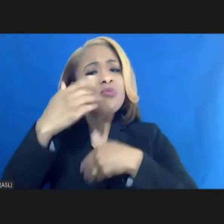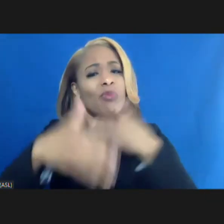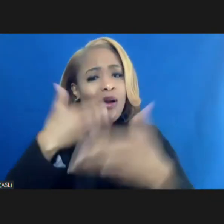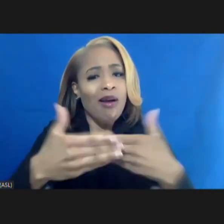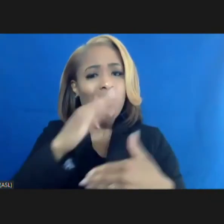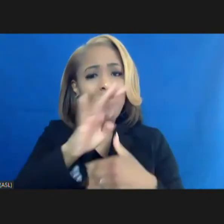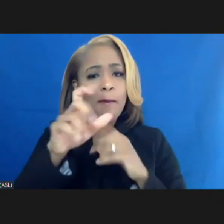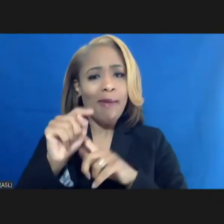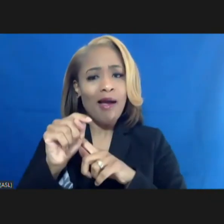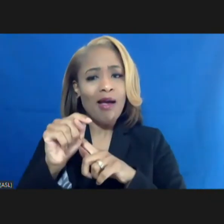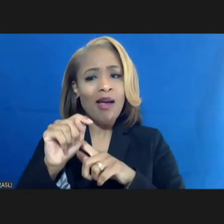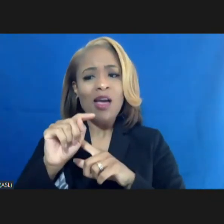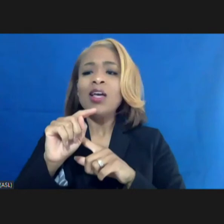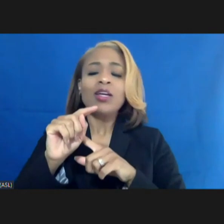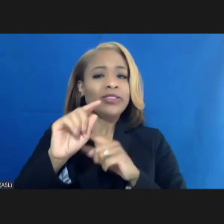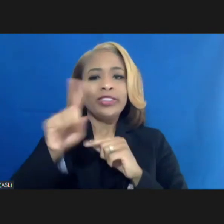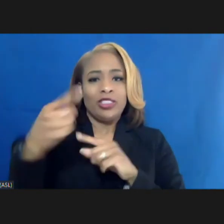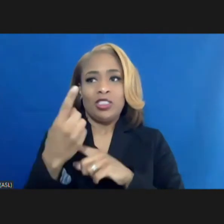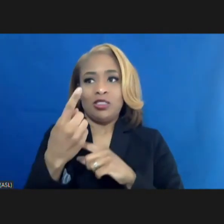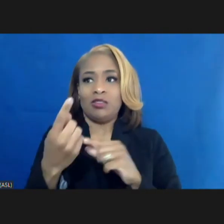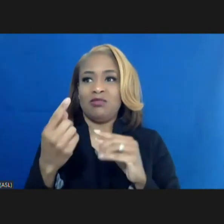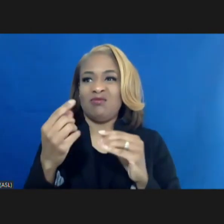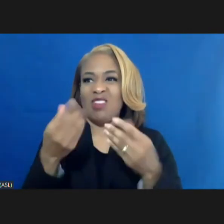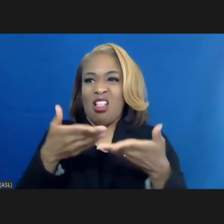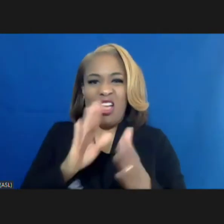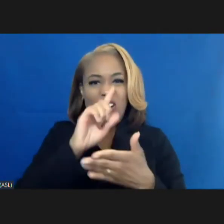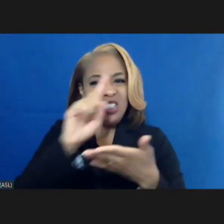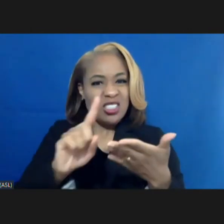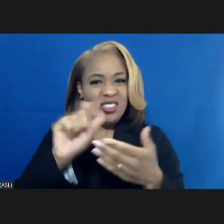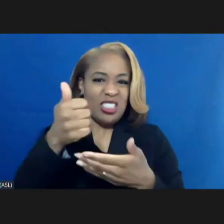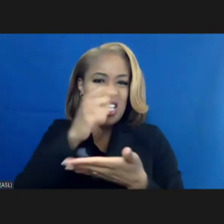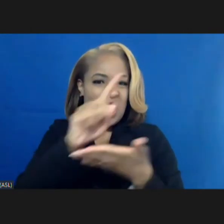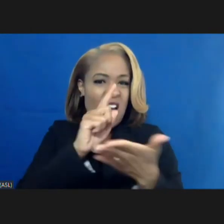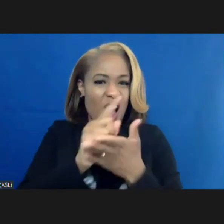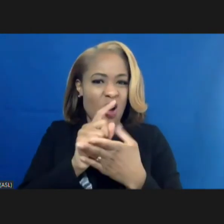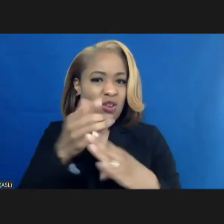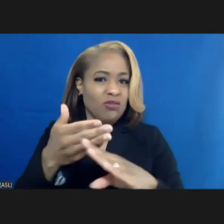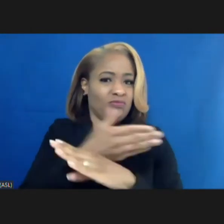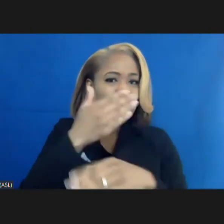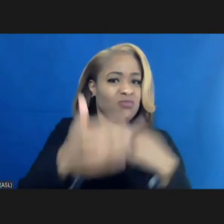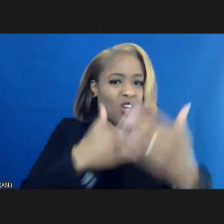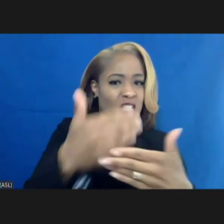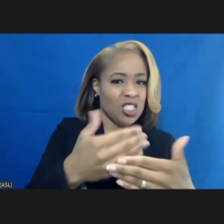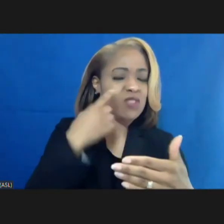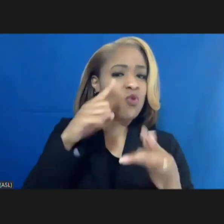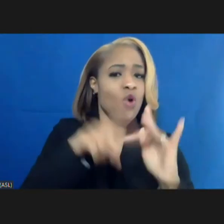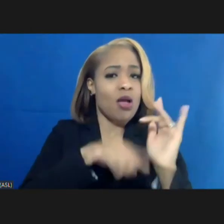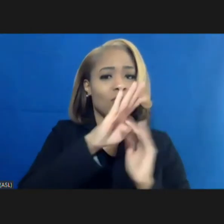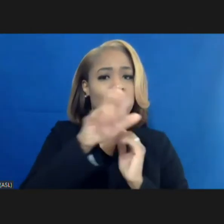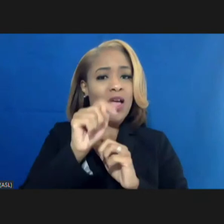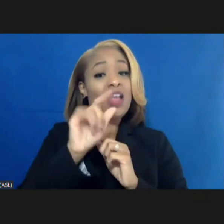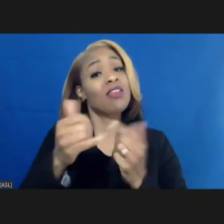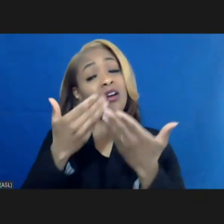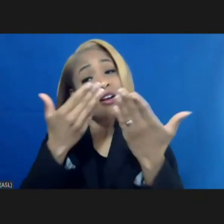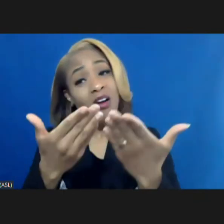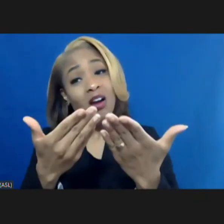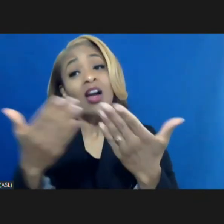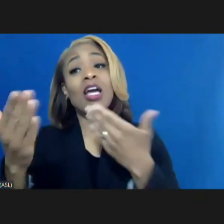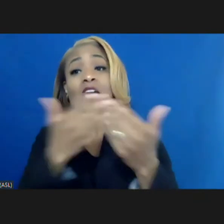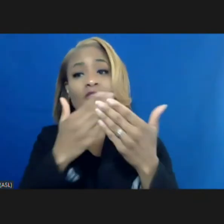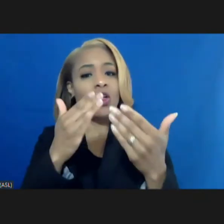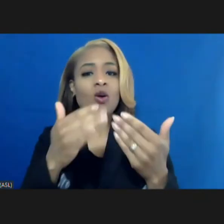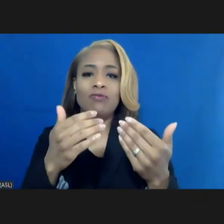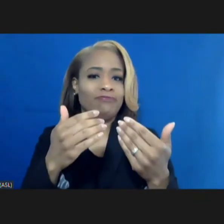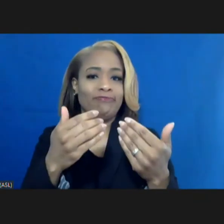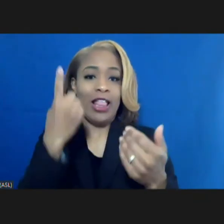It only continues to provide 10 hours of pre-processing absentee ballots, which was proposed even though that proved insufficient